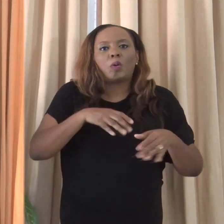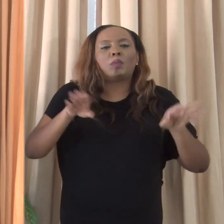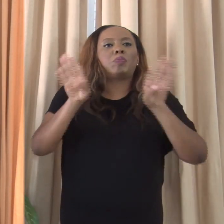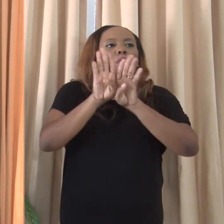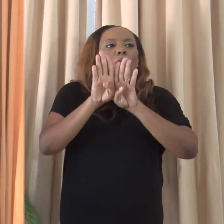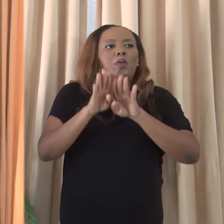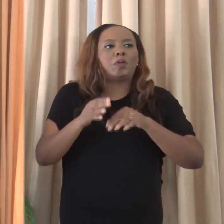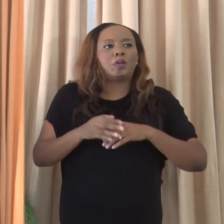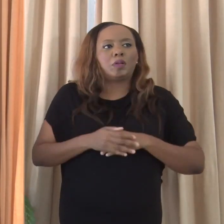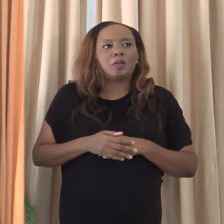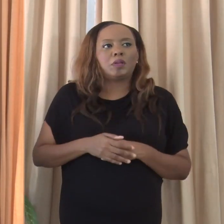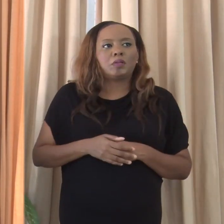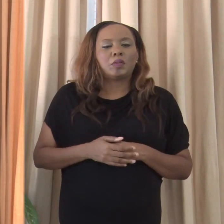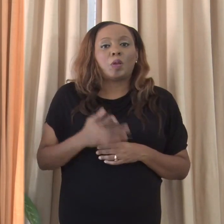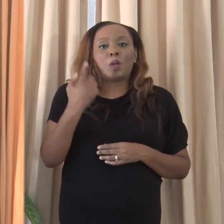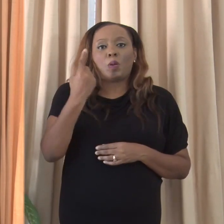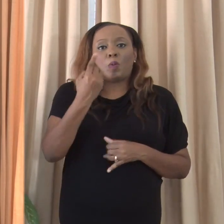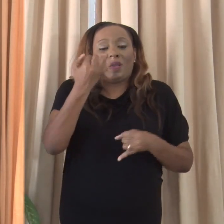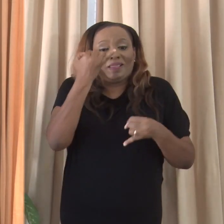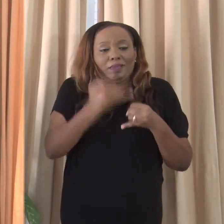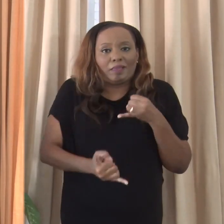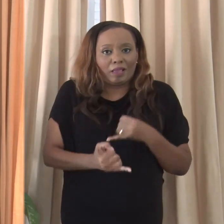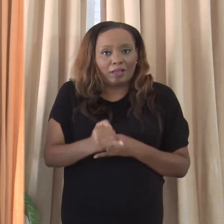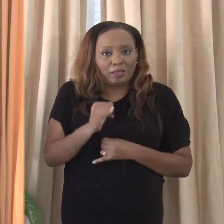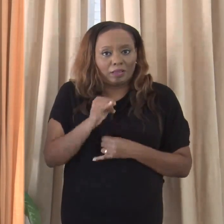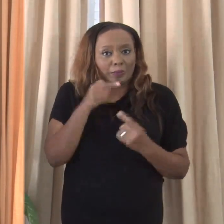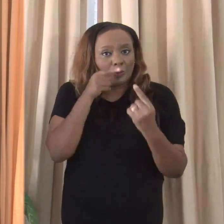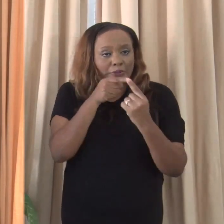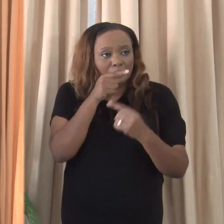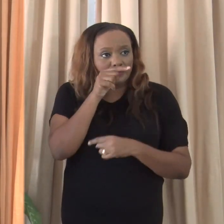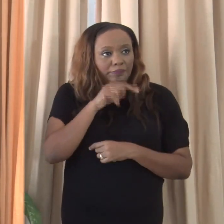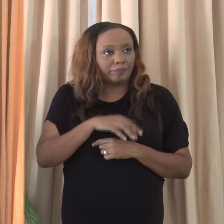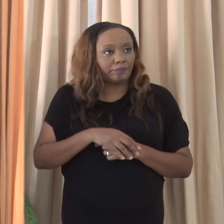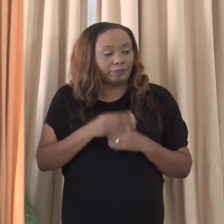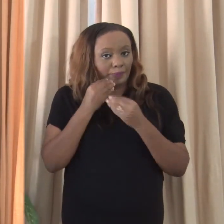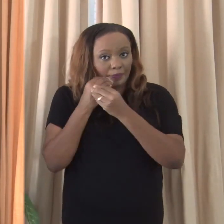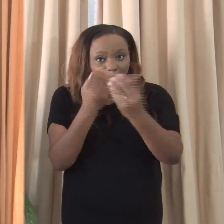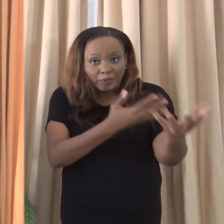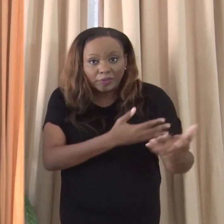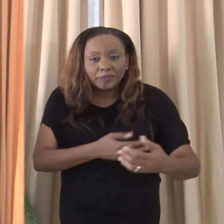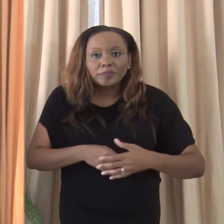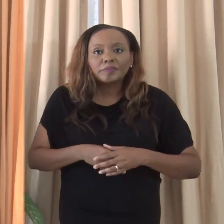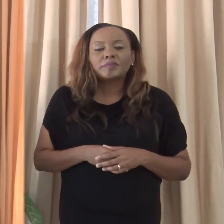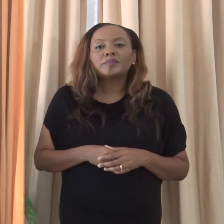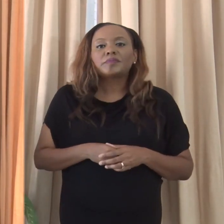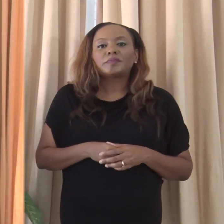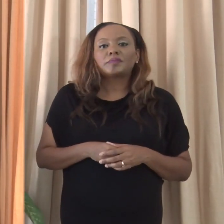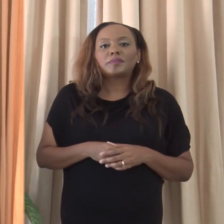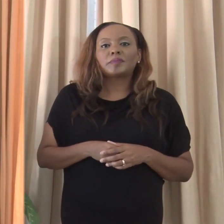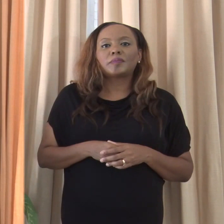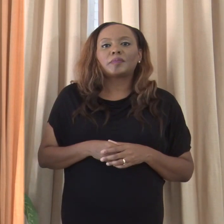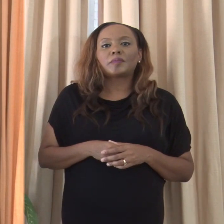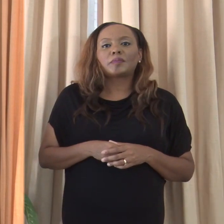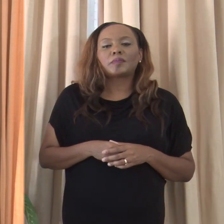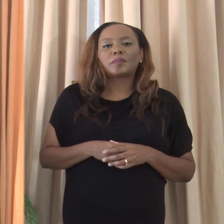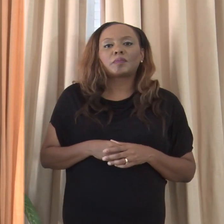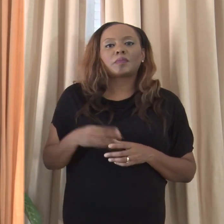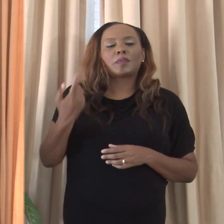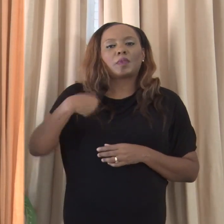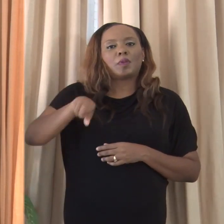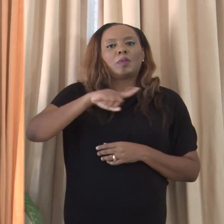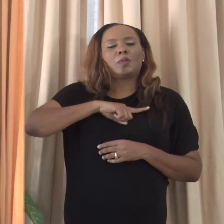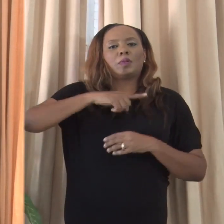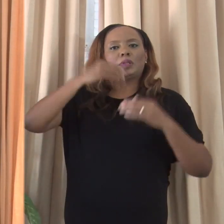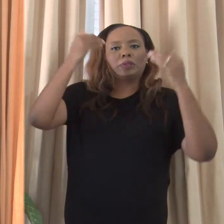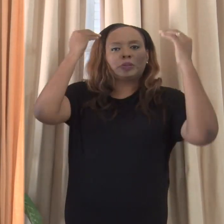to give to you one last very important point. Even as we've taken this position, we all know that